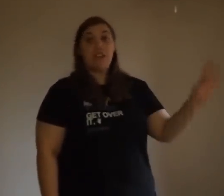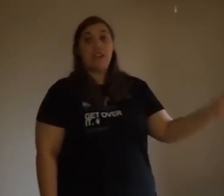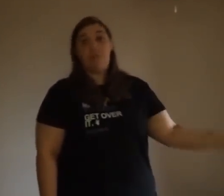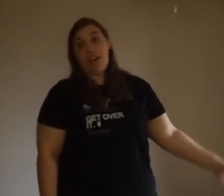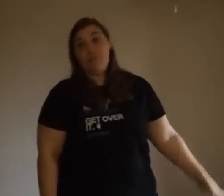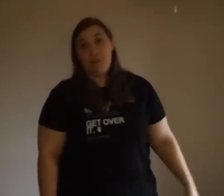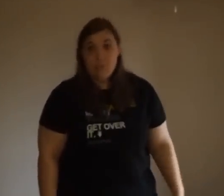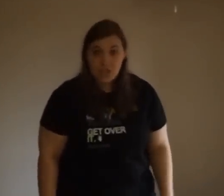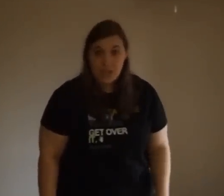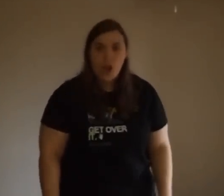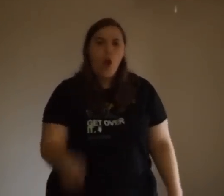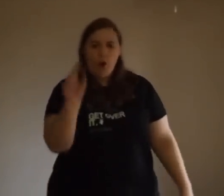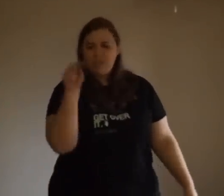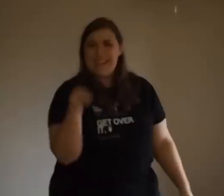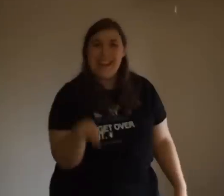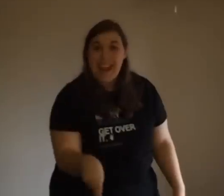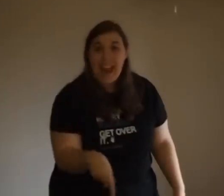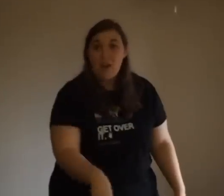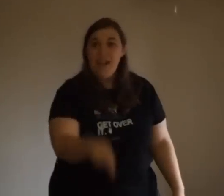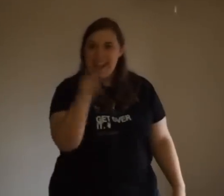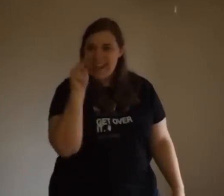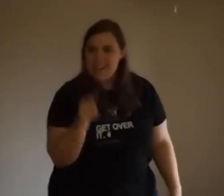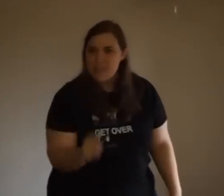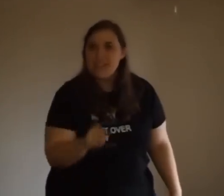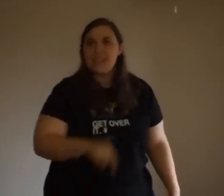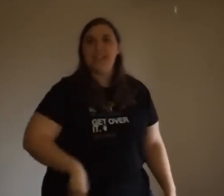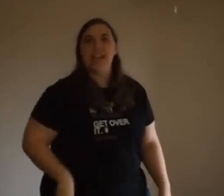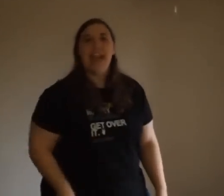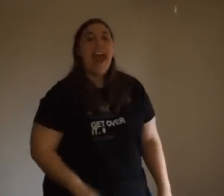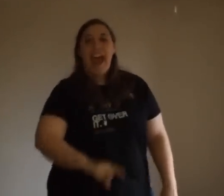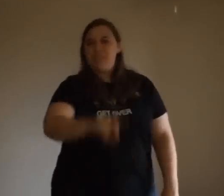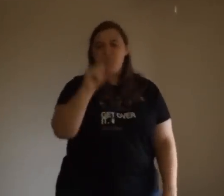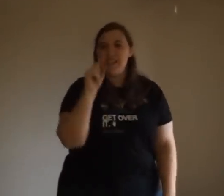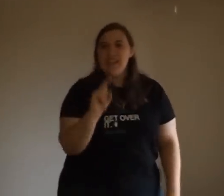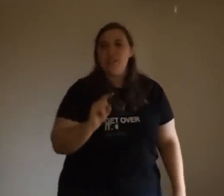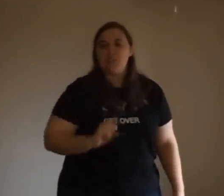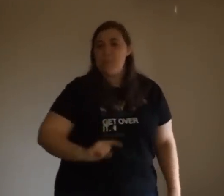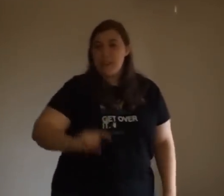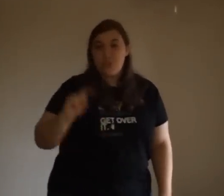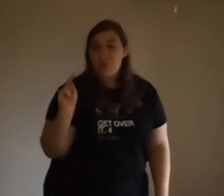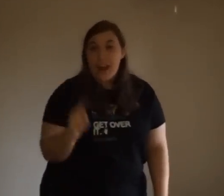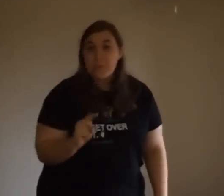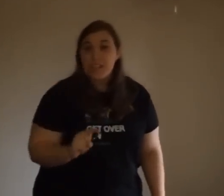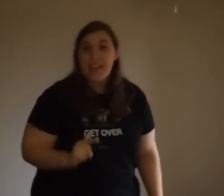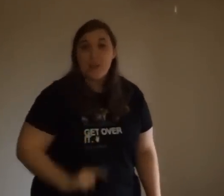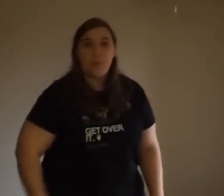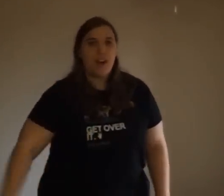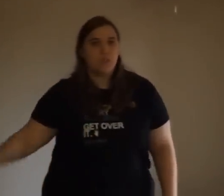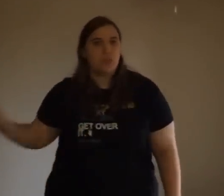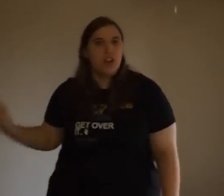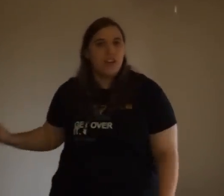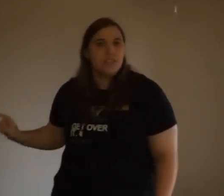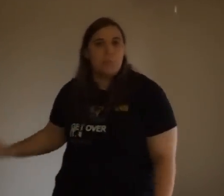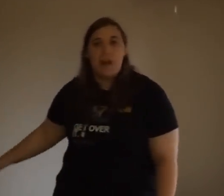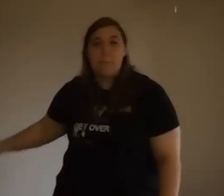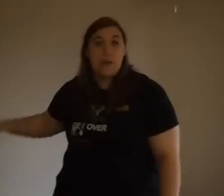freaking 5-year mission. Only now, in this scene, after years of being trapped on the Enterprise with Kirk and Spock being